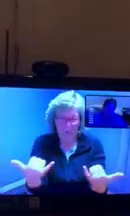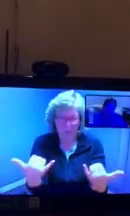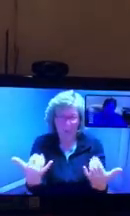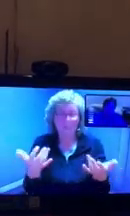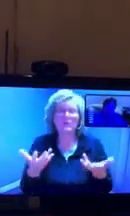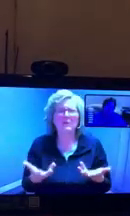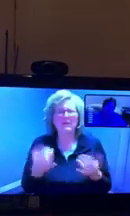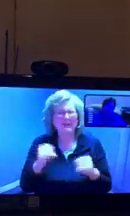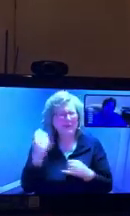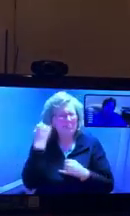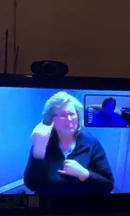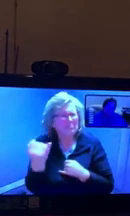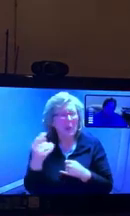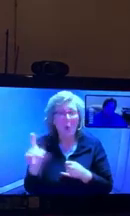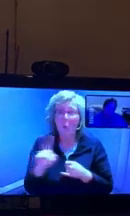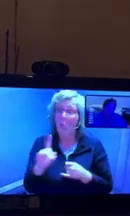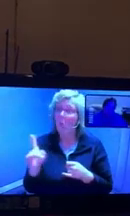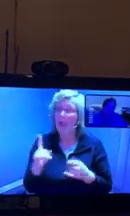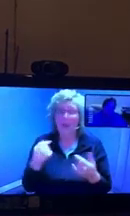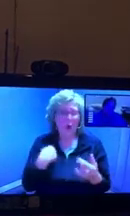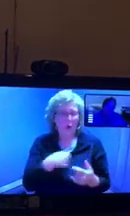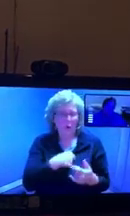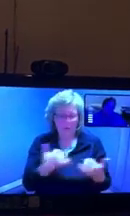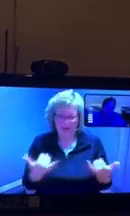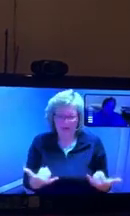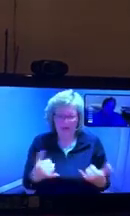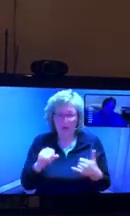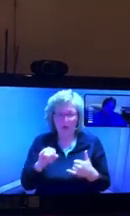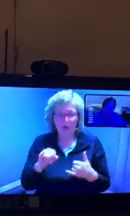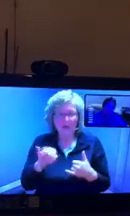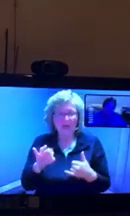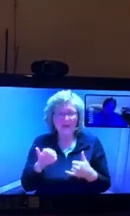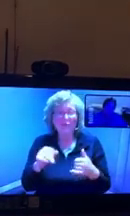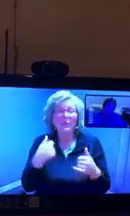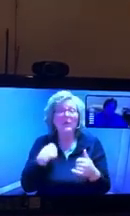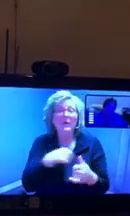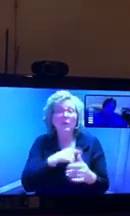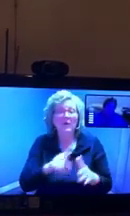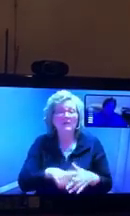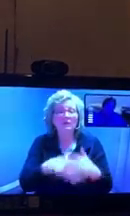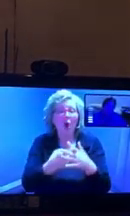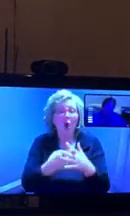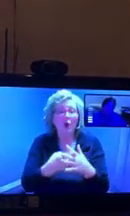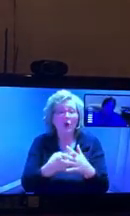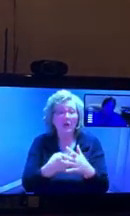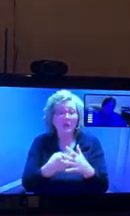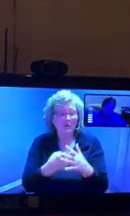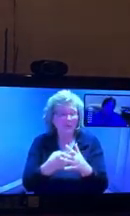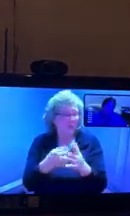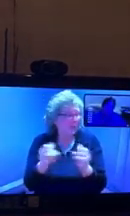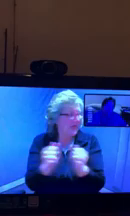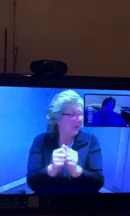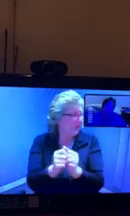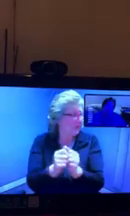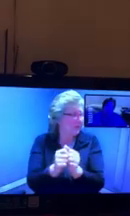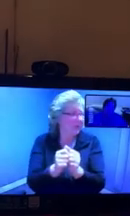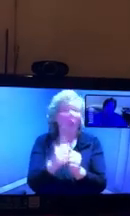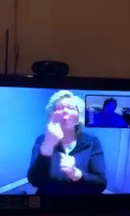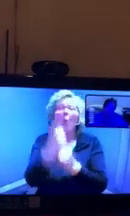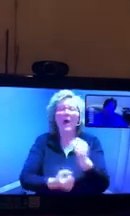be now had we started Wazsupp Crowdfunding a year ago? You know, financially, what we'd be able to do